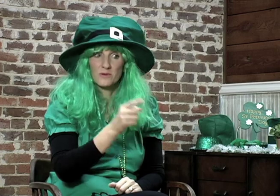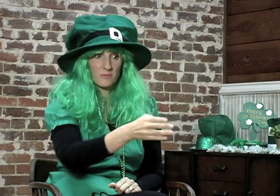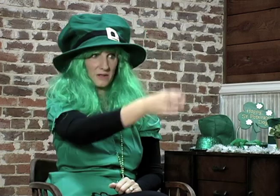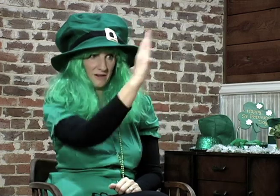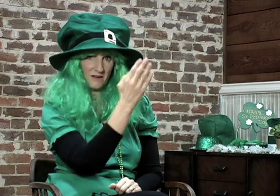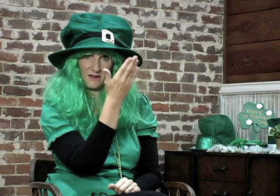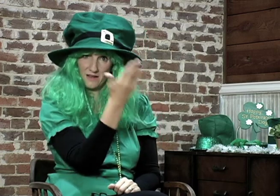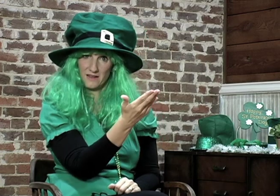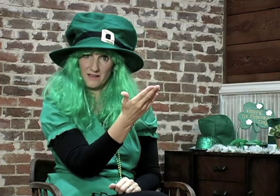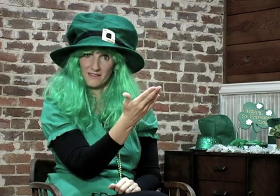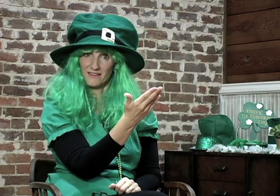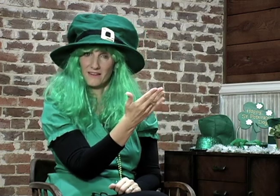Truly,